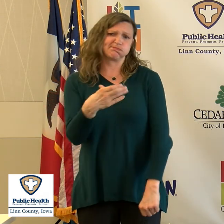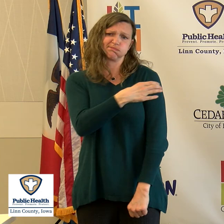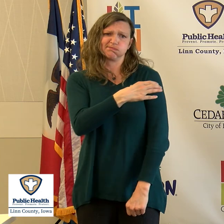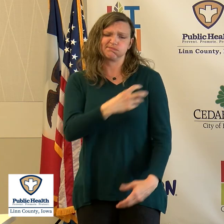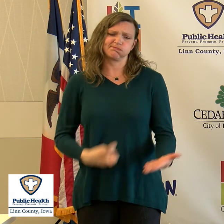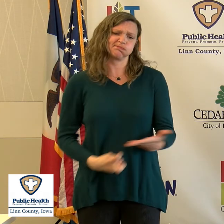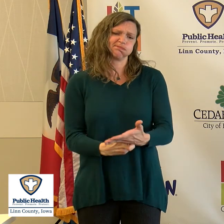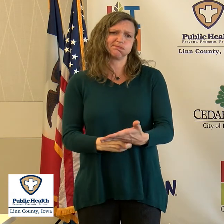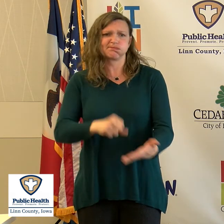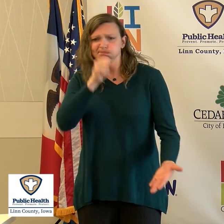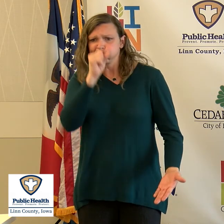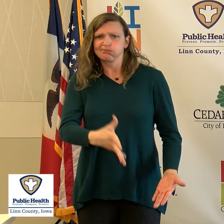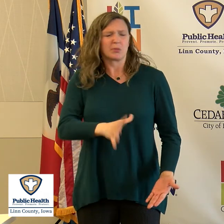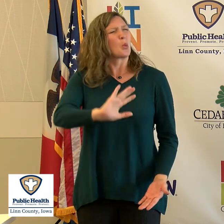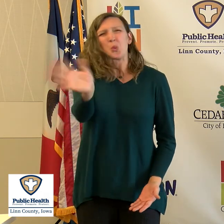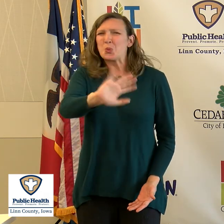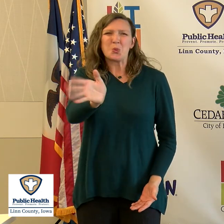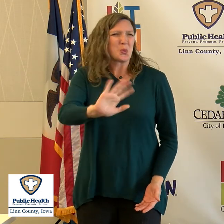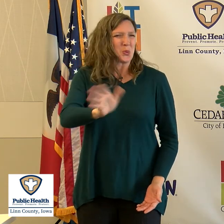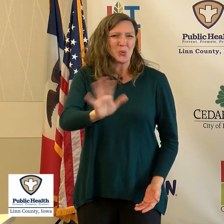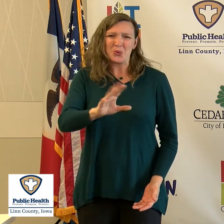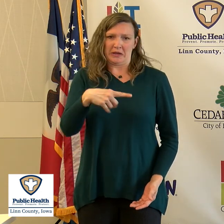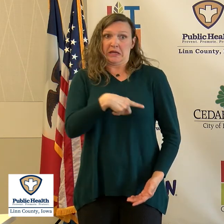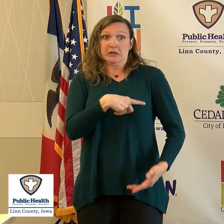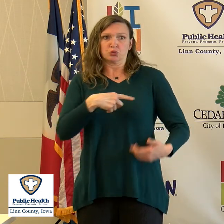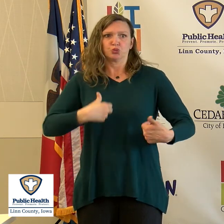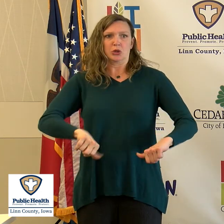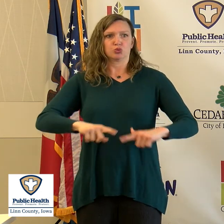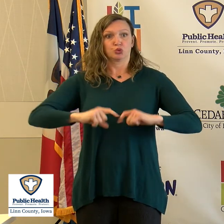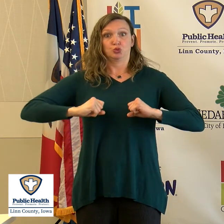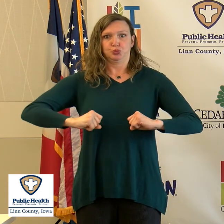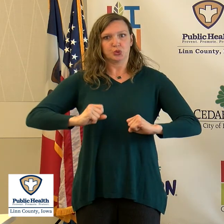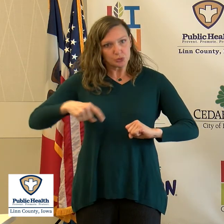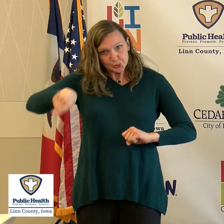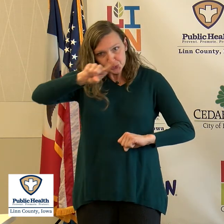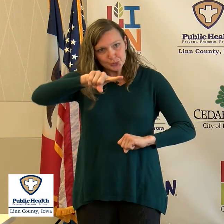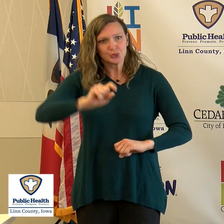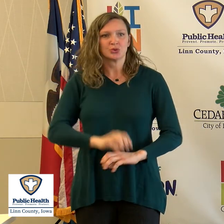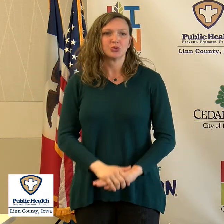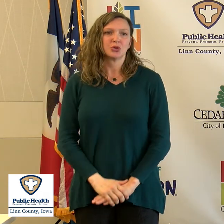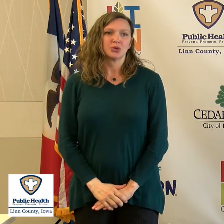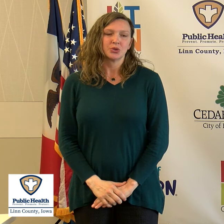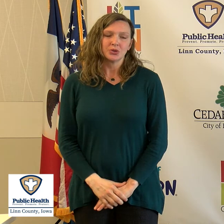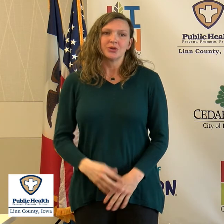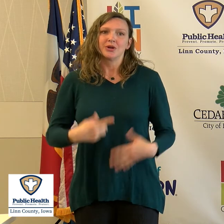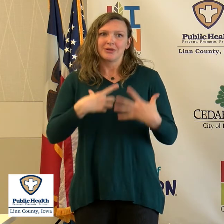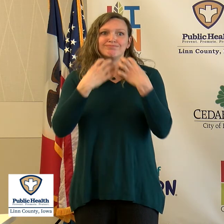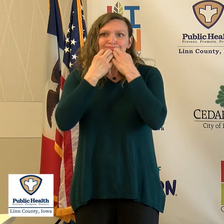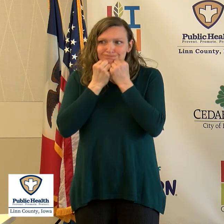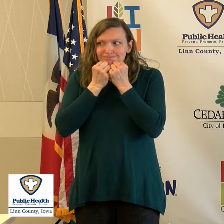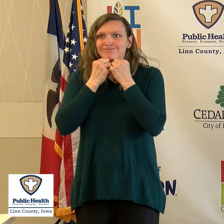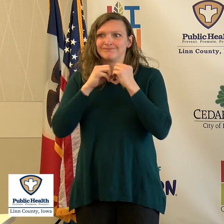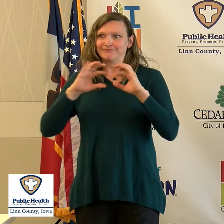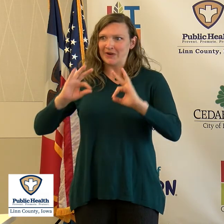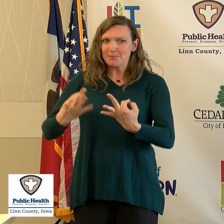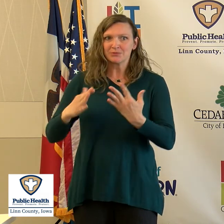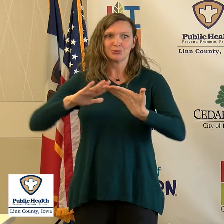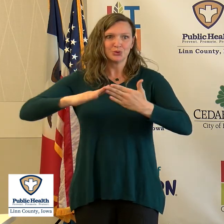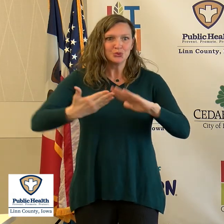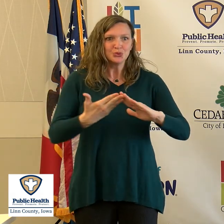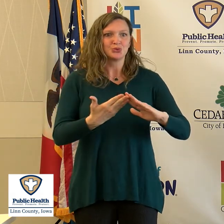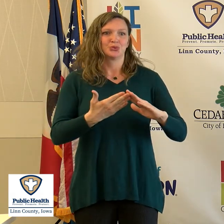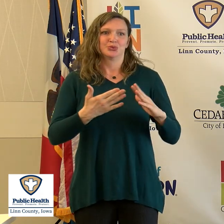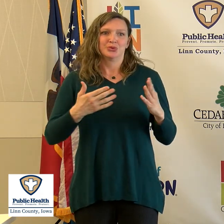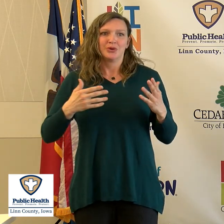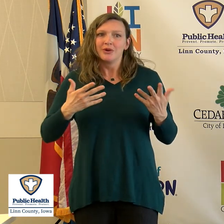doing the right thing to protect themselves, their loved ones, and others from this illness.